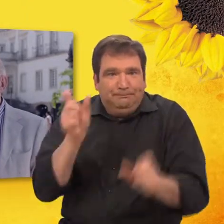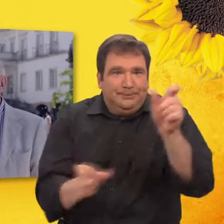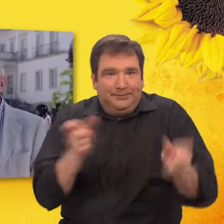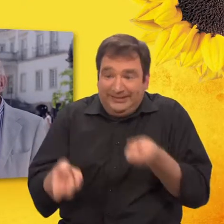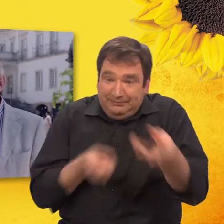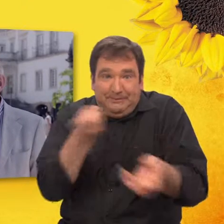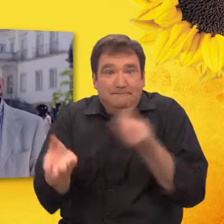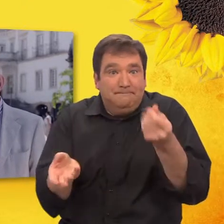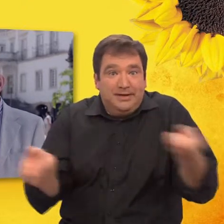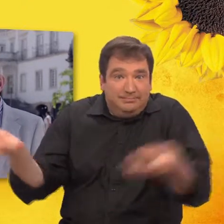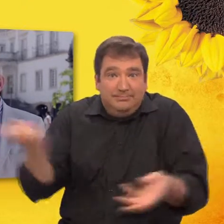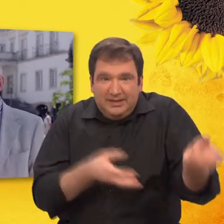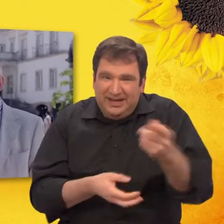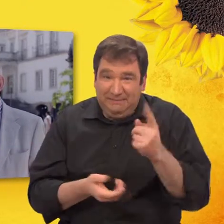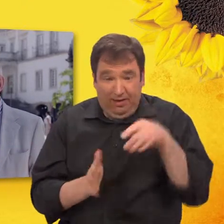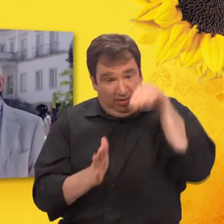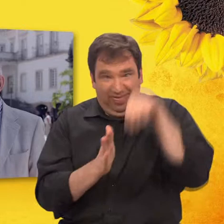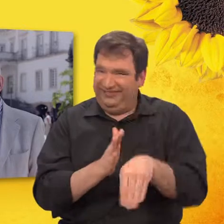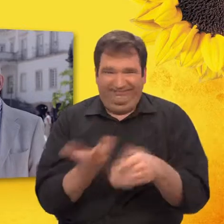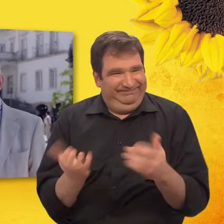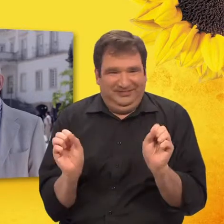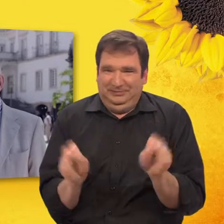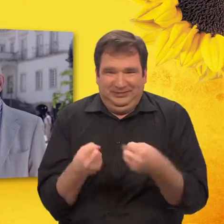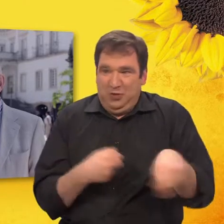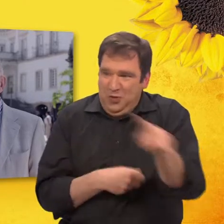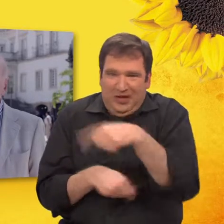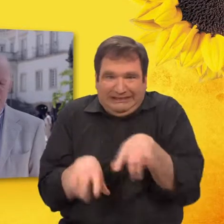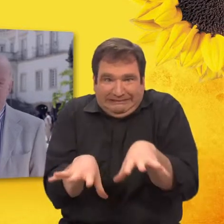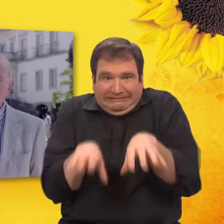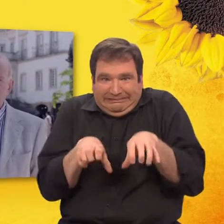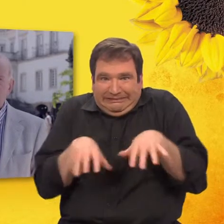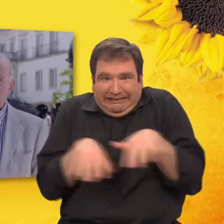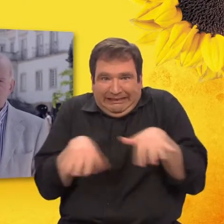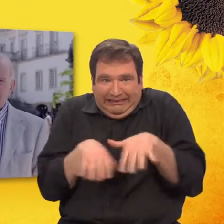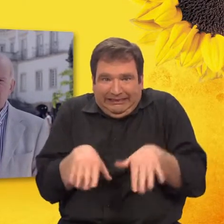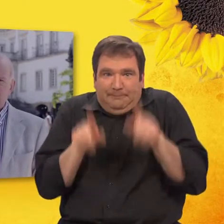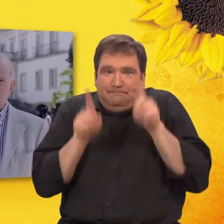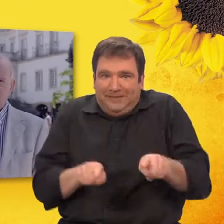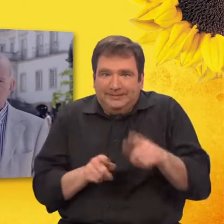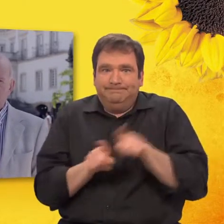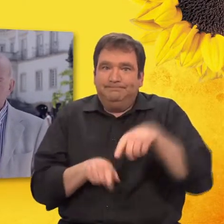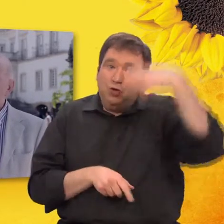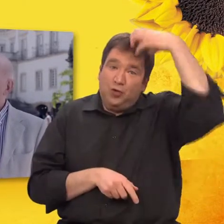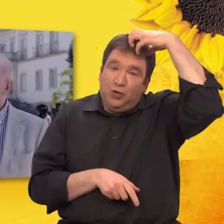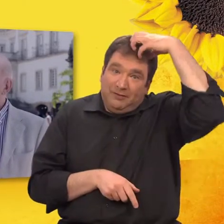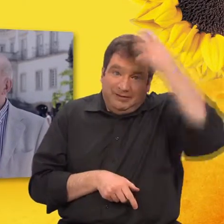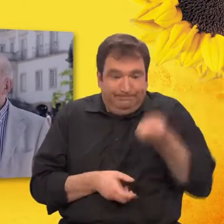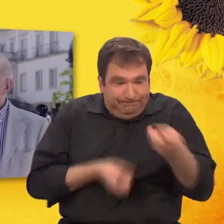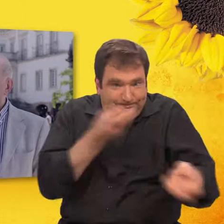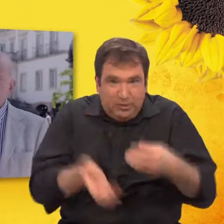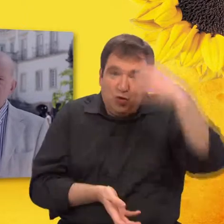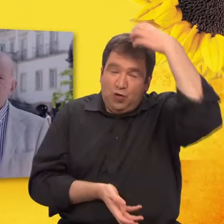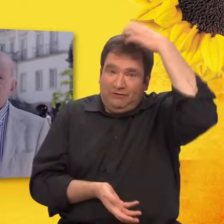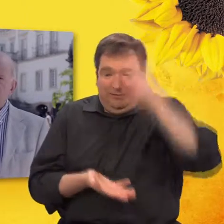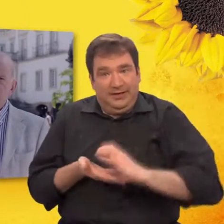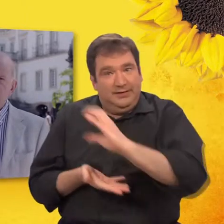do that is by either persuading people to spend, which is very unlikely during a recession, they're all getting nervous,